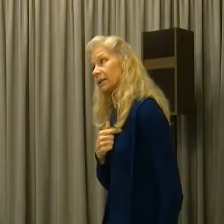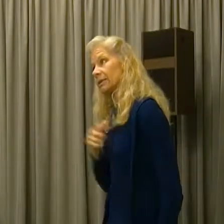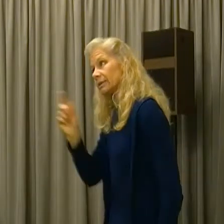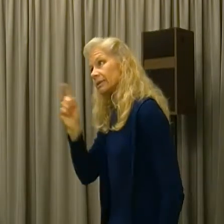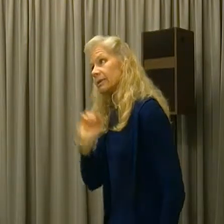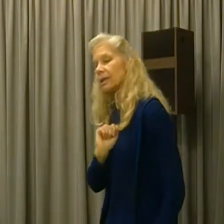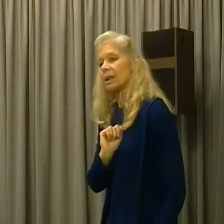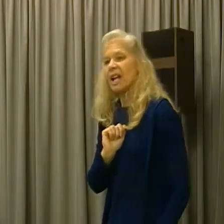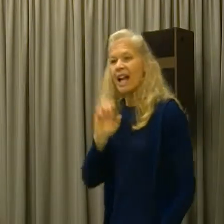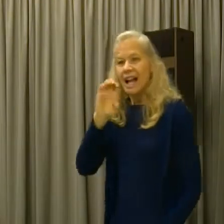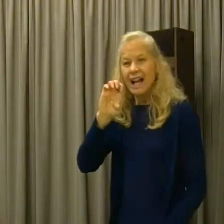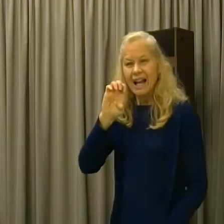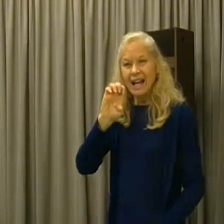in Esther